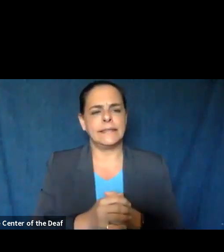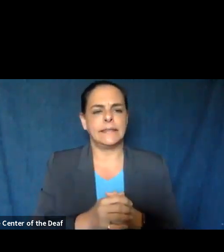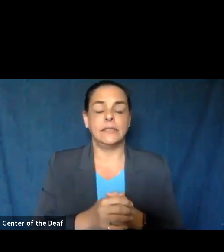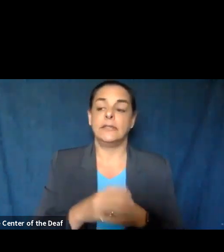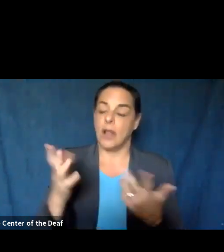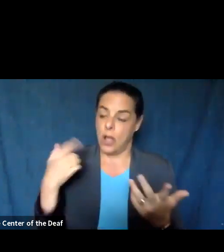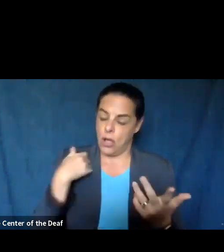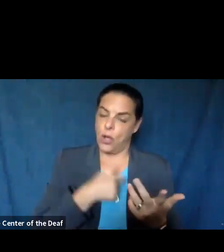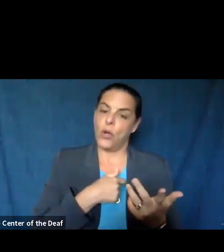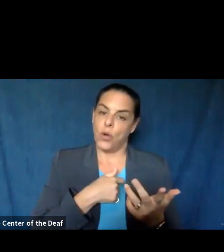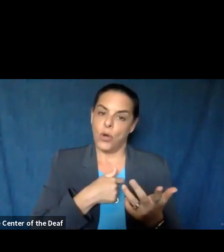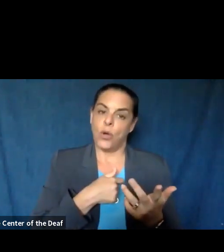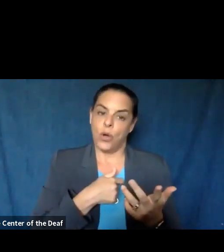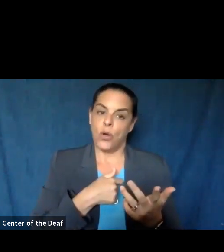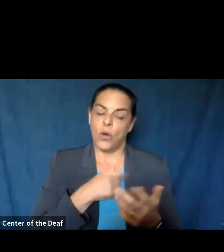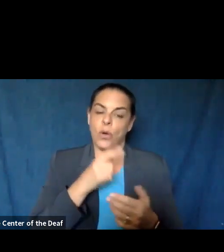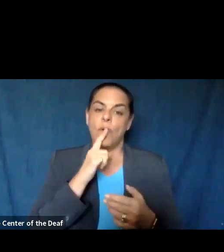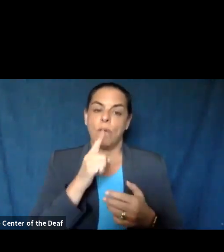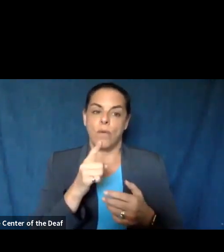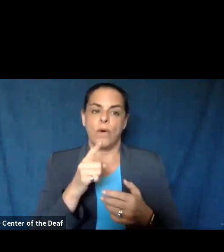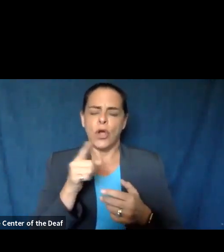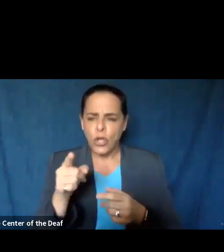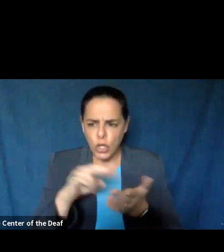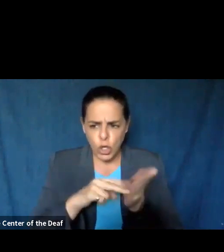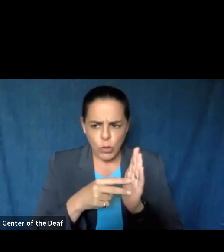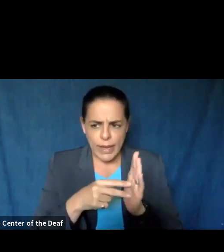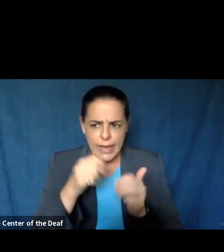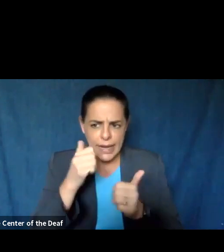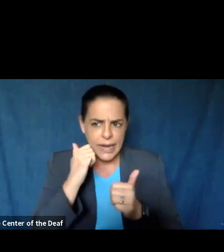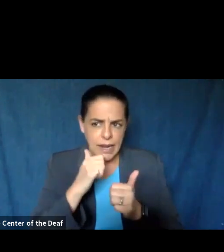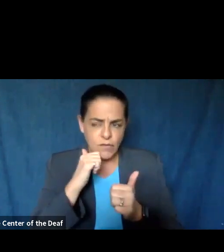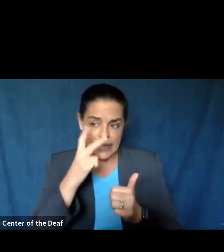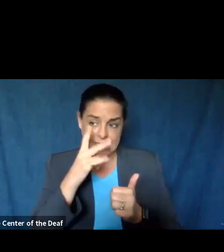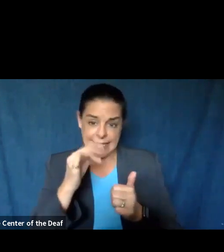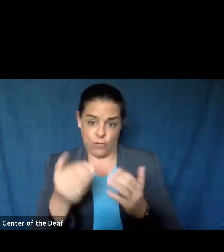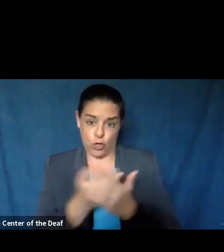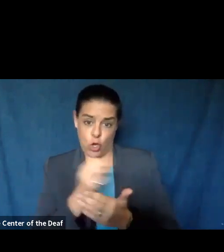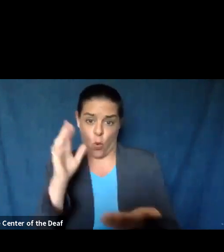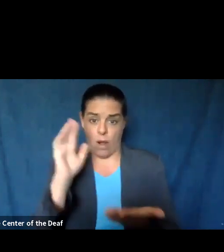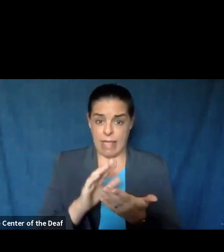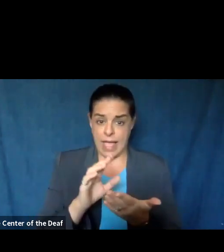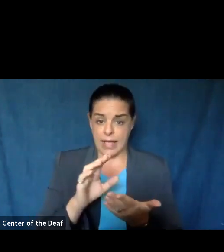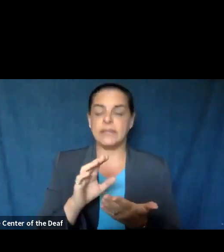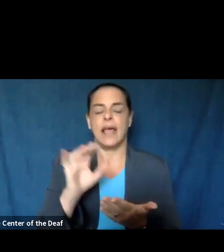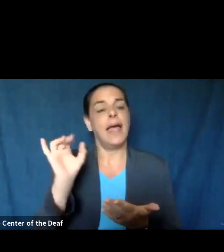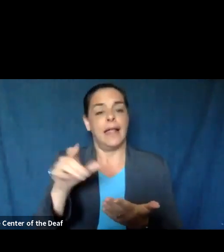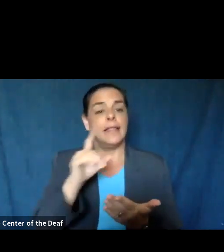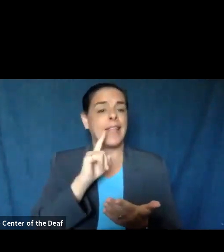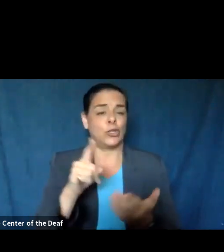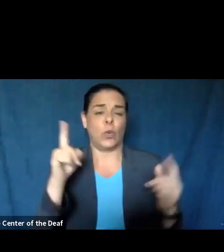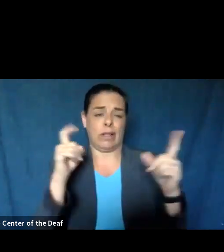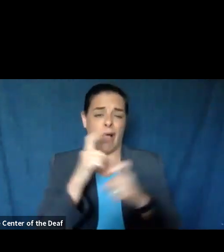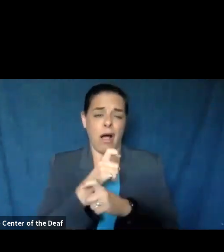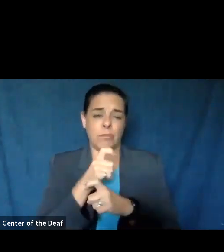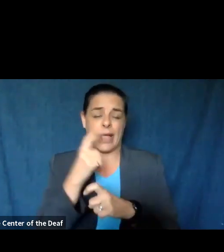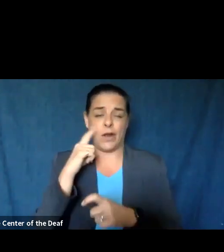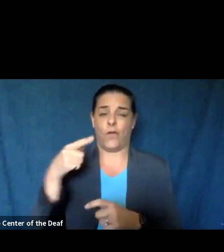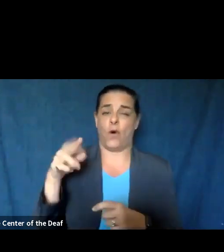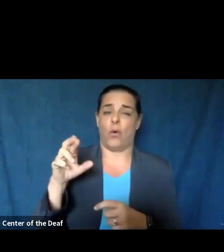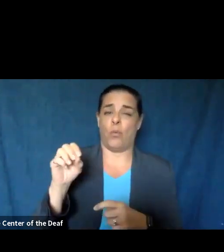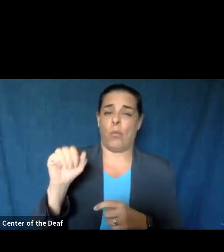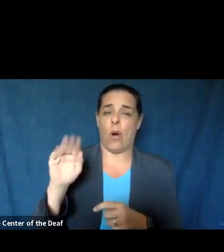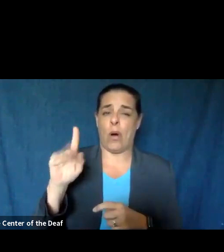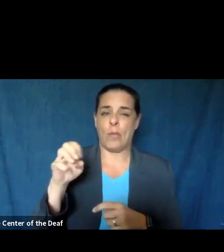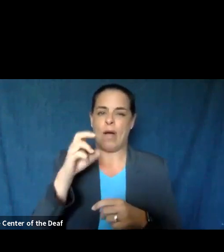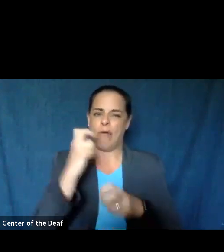We are making probables, you're saying by date, so we can see if we've had new or less or rolled off. That's really complicated to explain